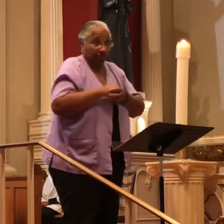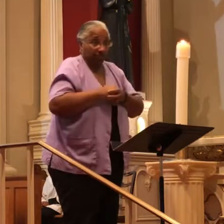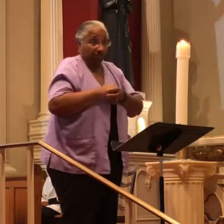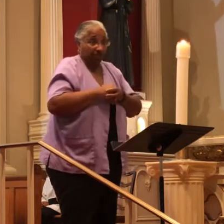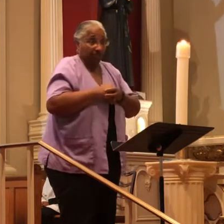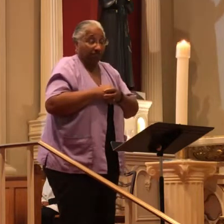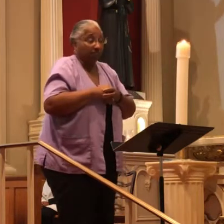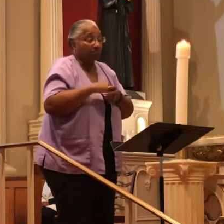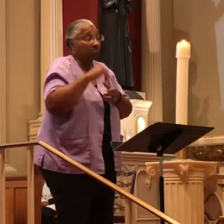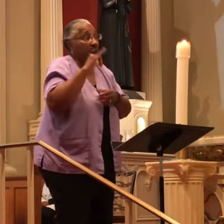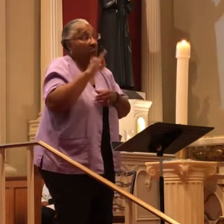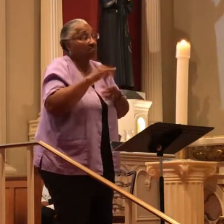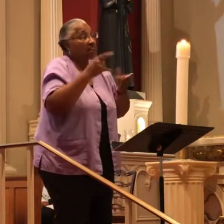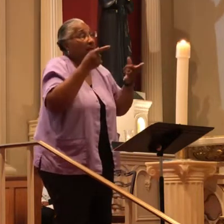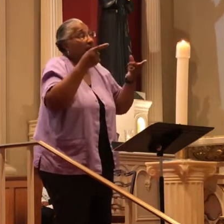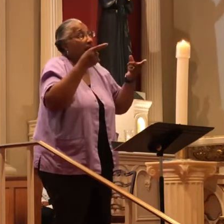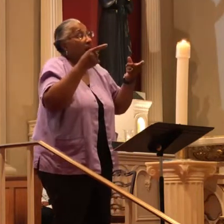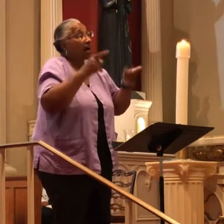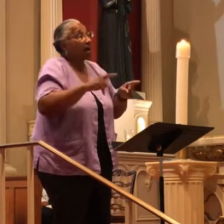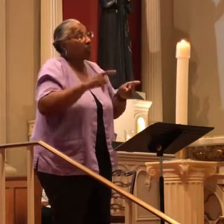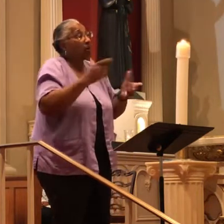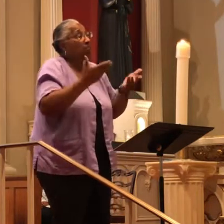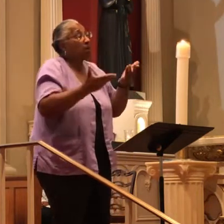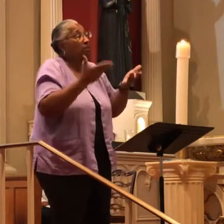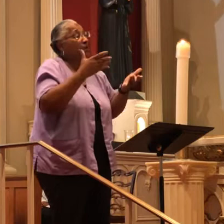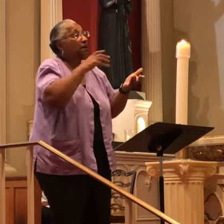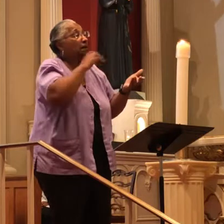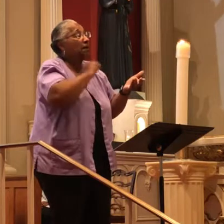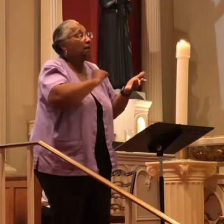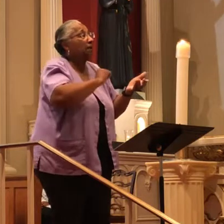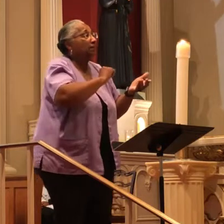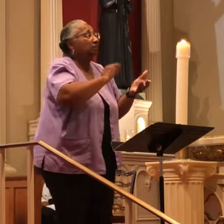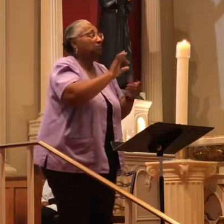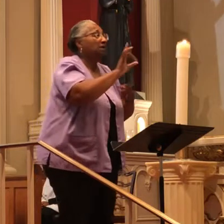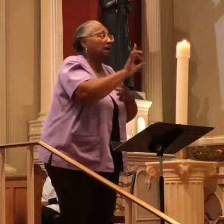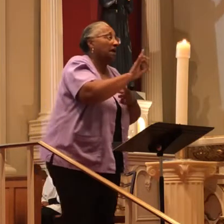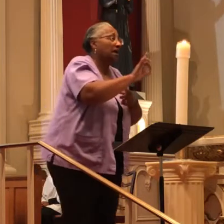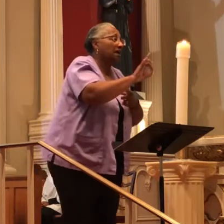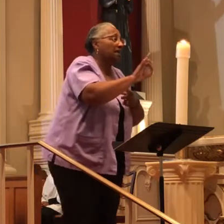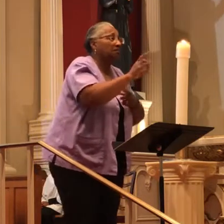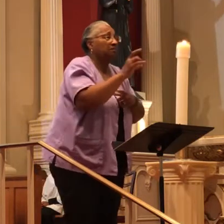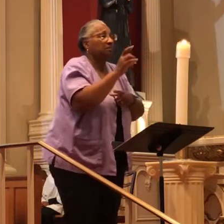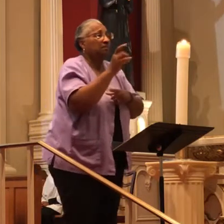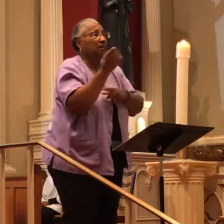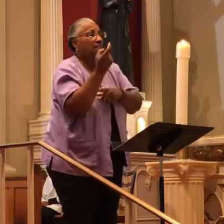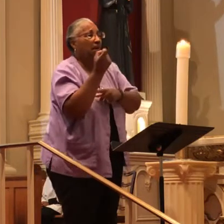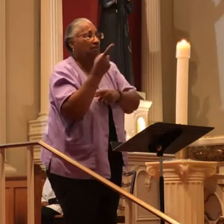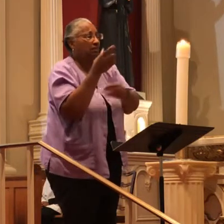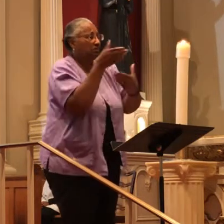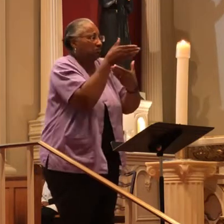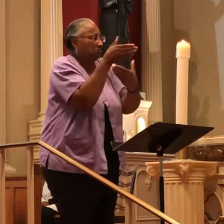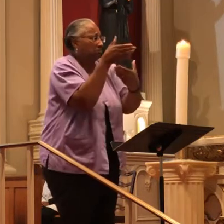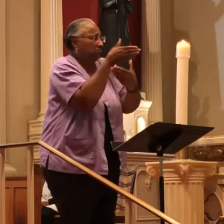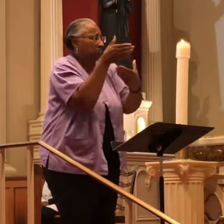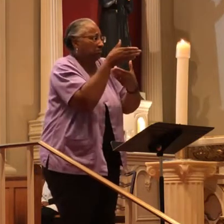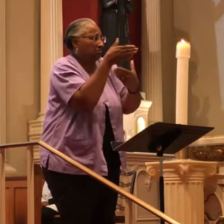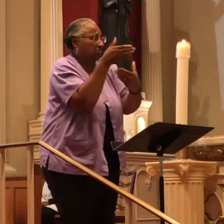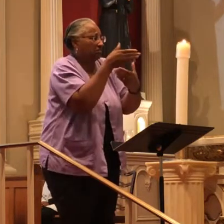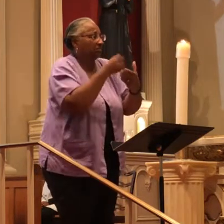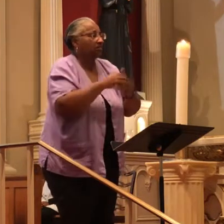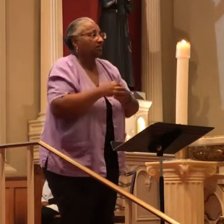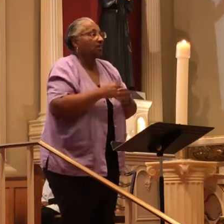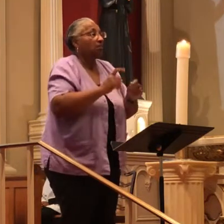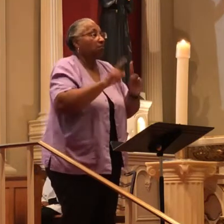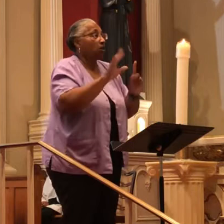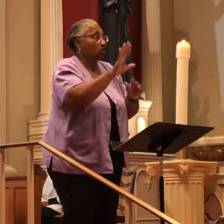somewhere between maybe 8 and 11 years old, around that age group. But you never forget your